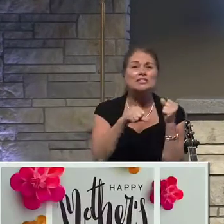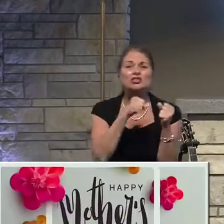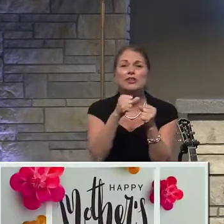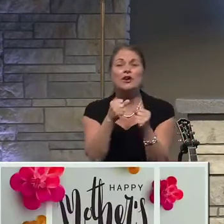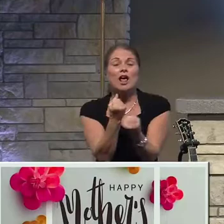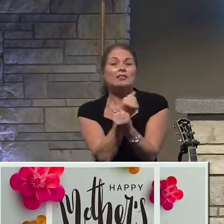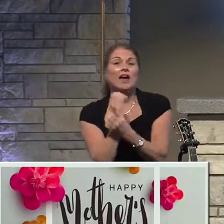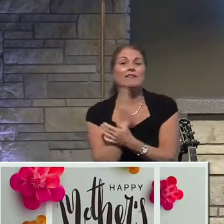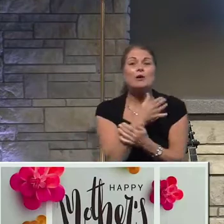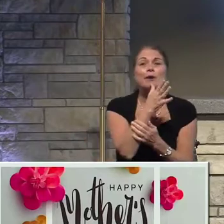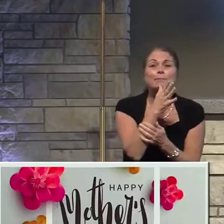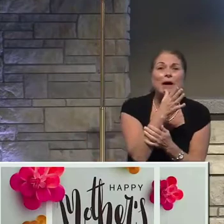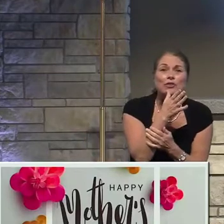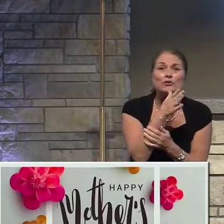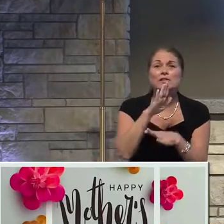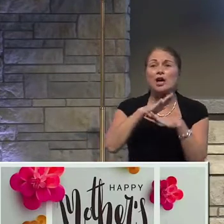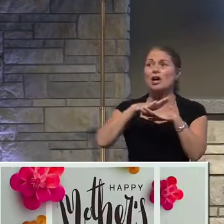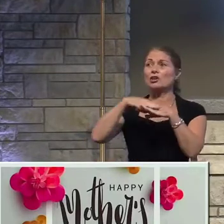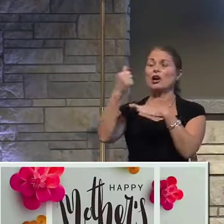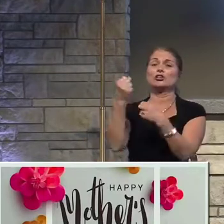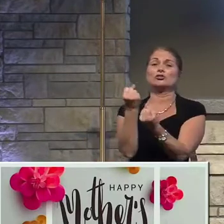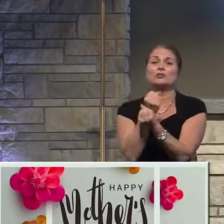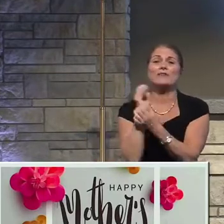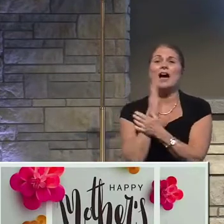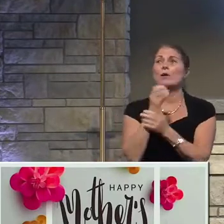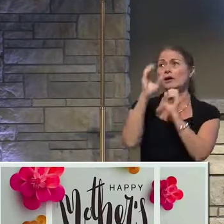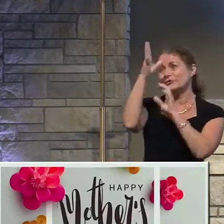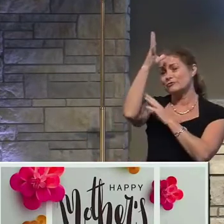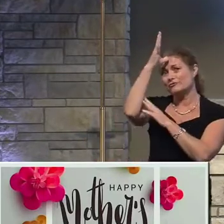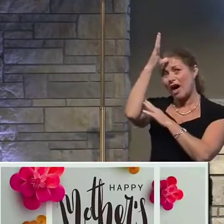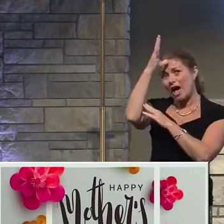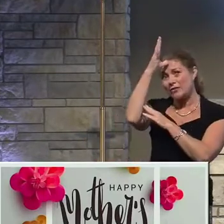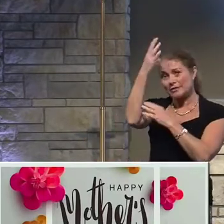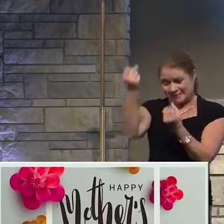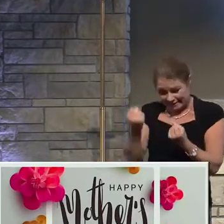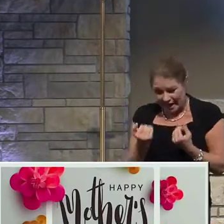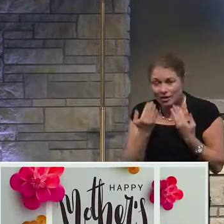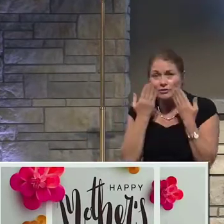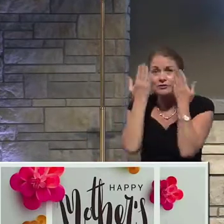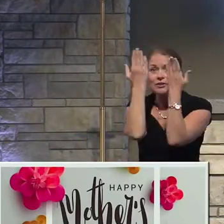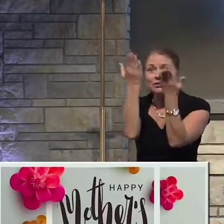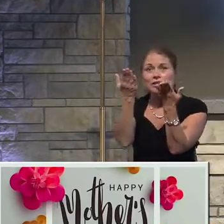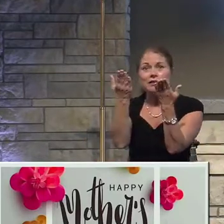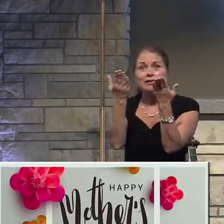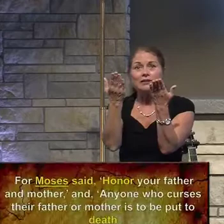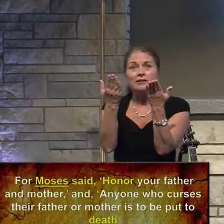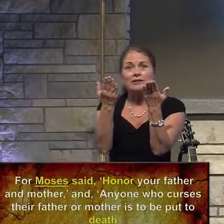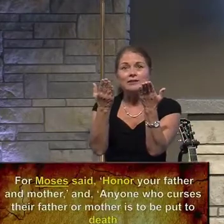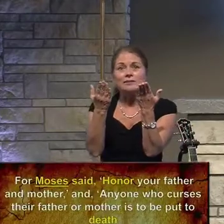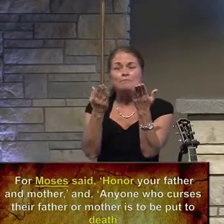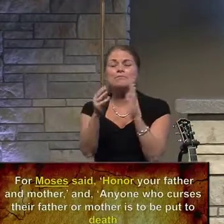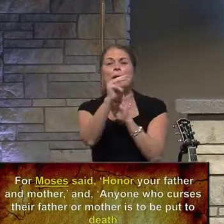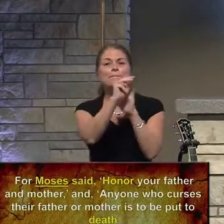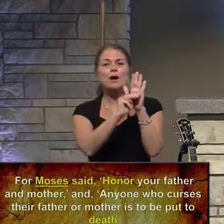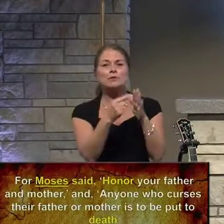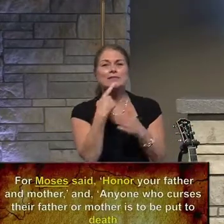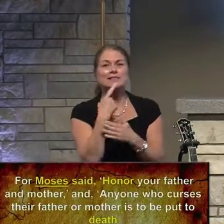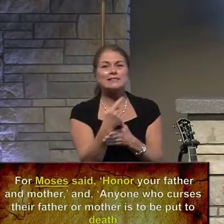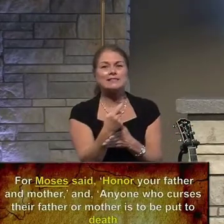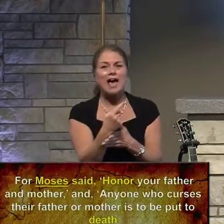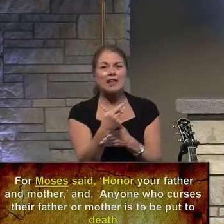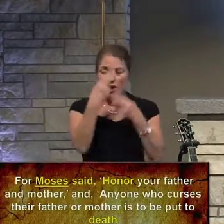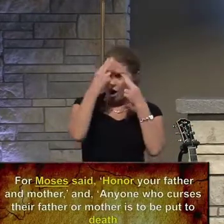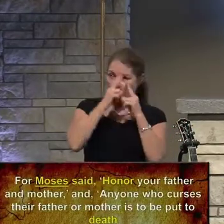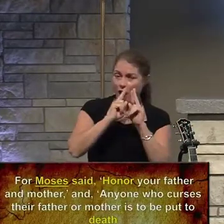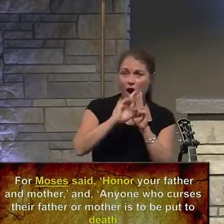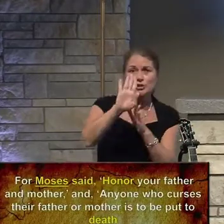our mothers. And we're called to love our fathers sacrificially. See, Moses said, honor